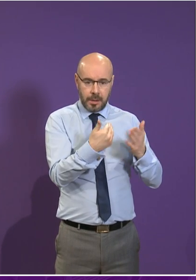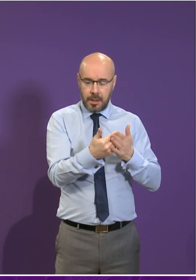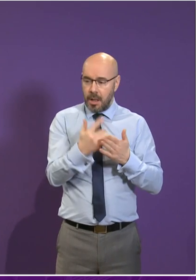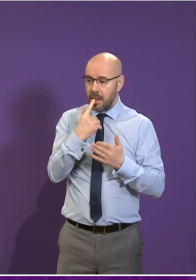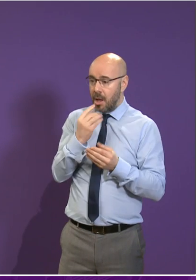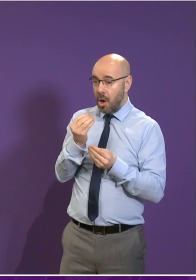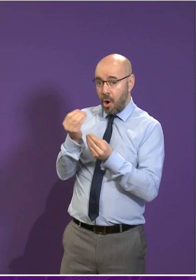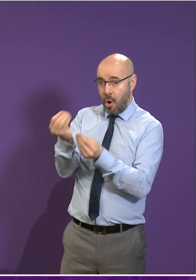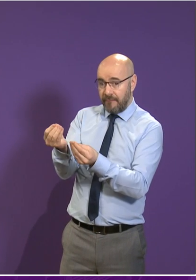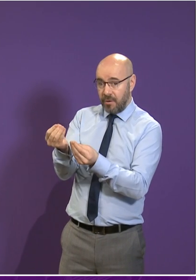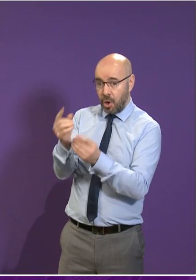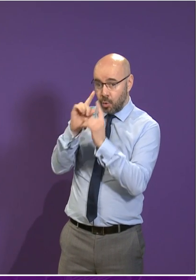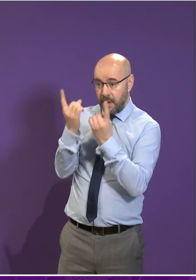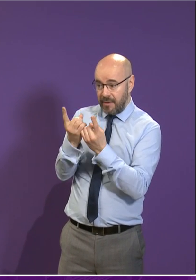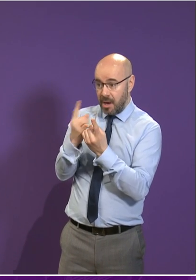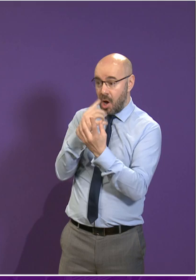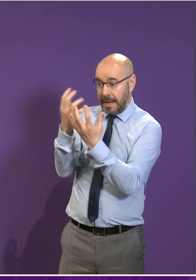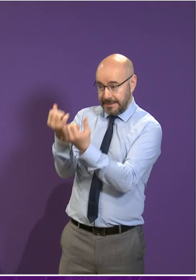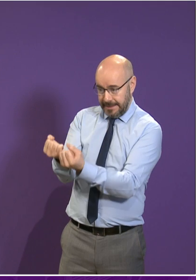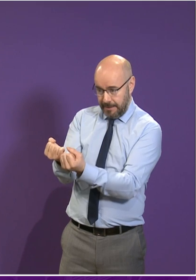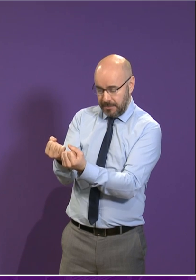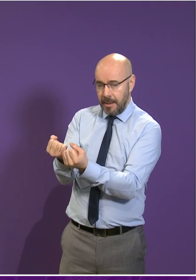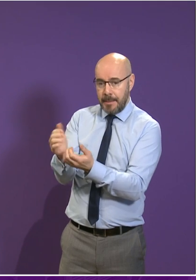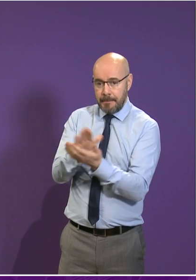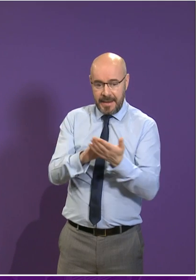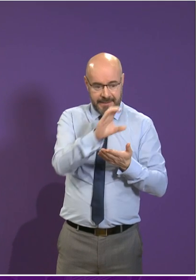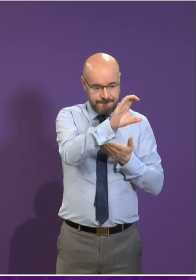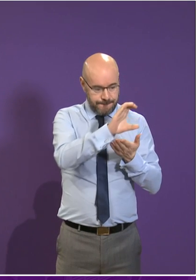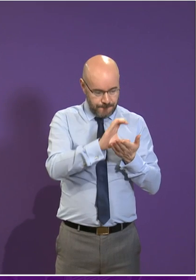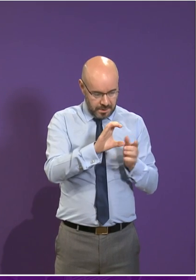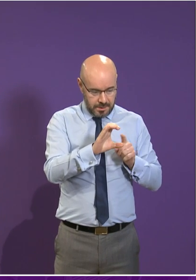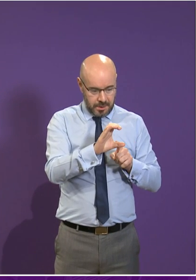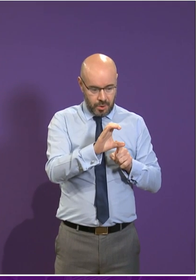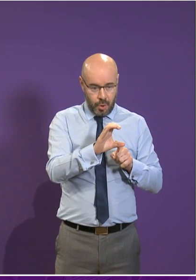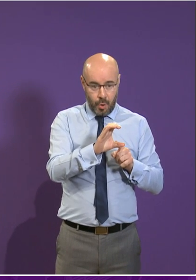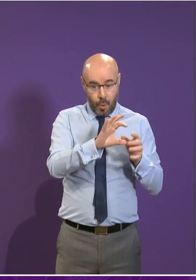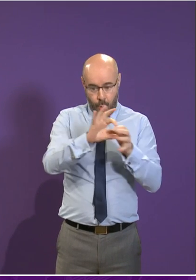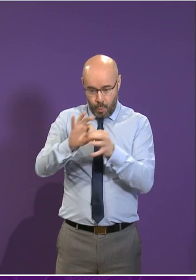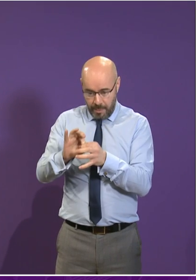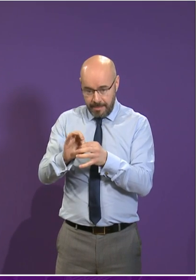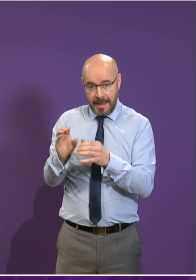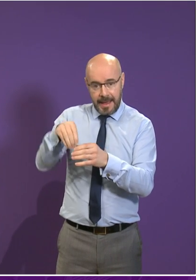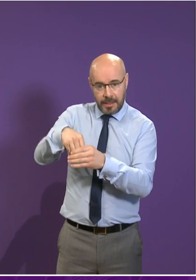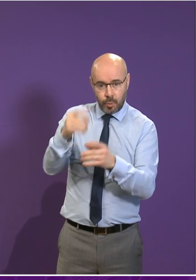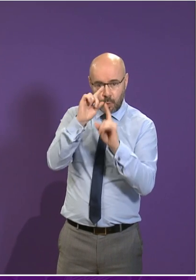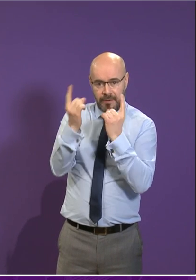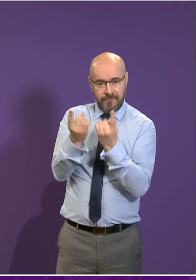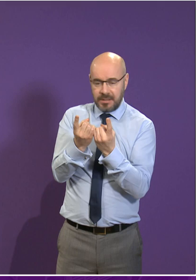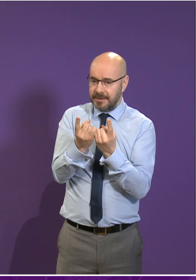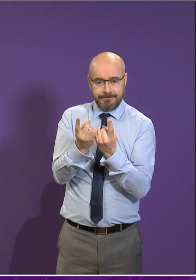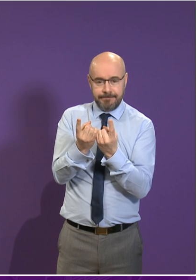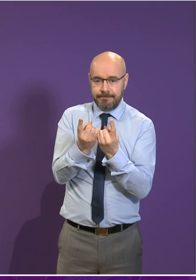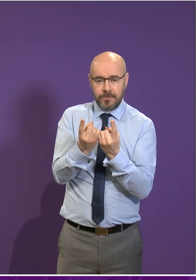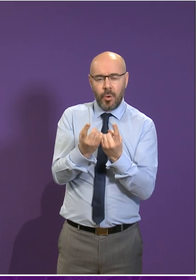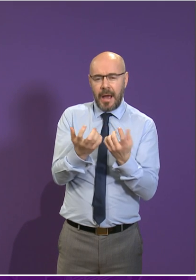and accepted. So quite often the funding doesn't come with entrance to university. What